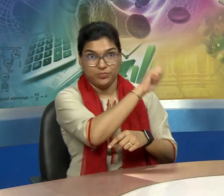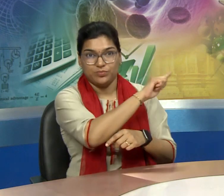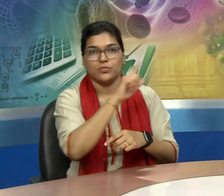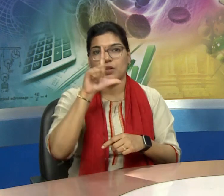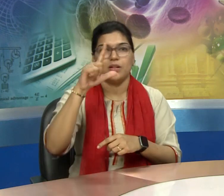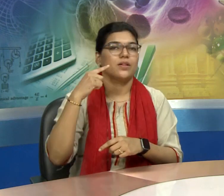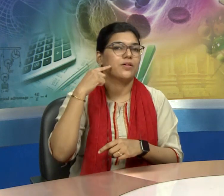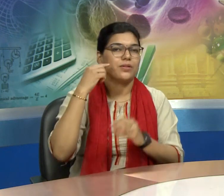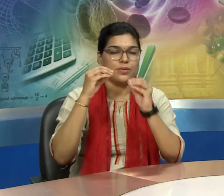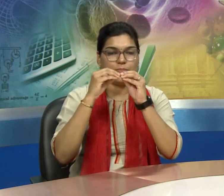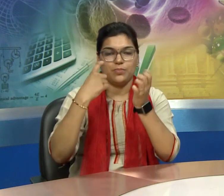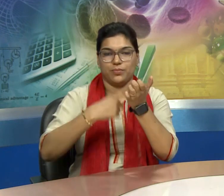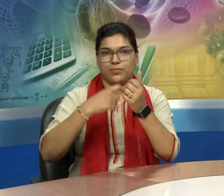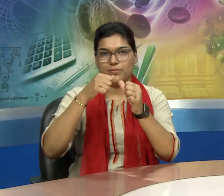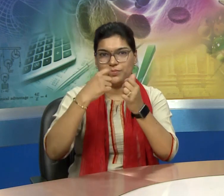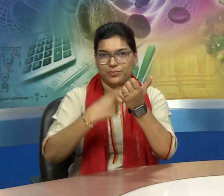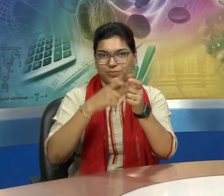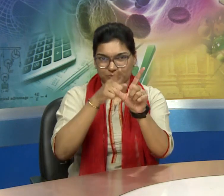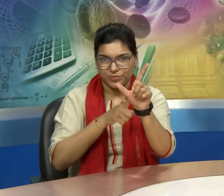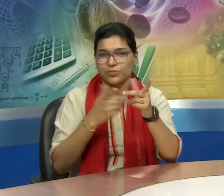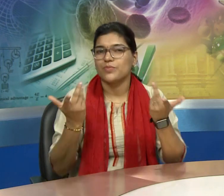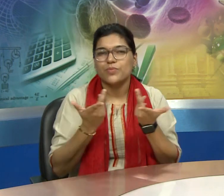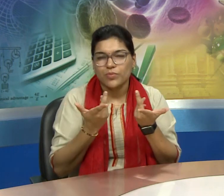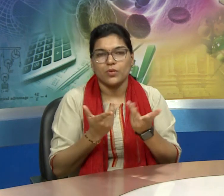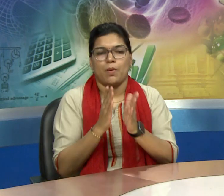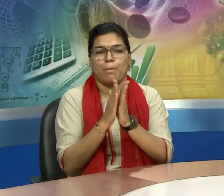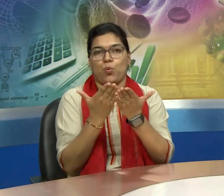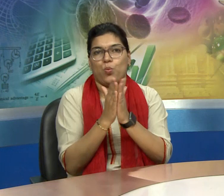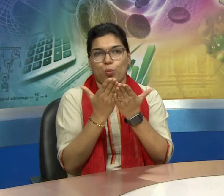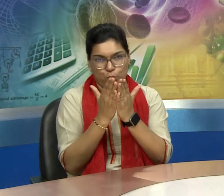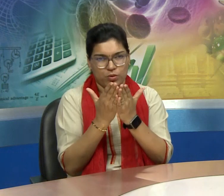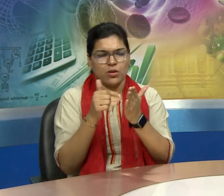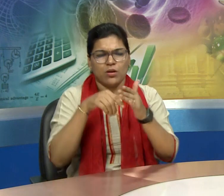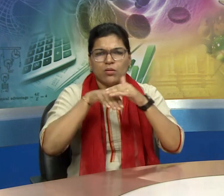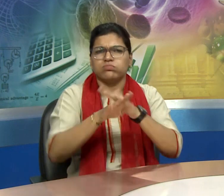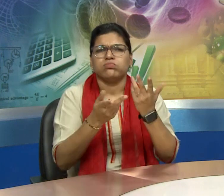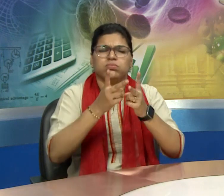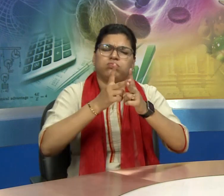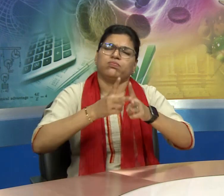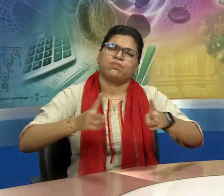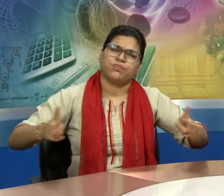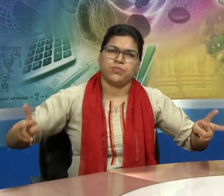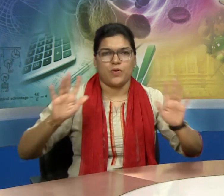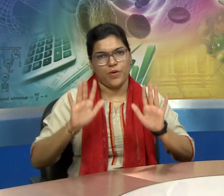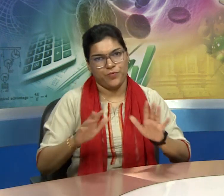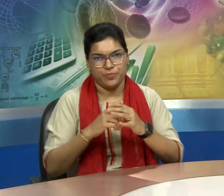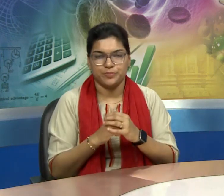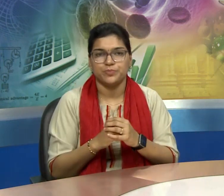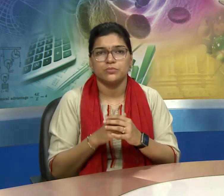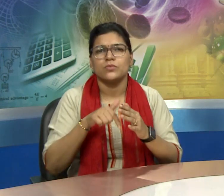There are 2 words written on the screen. The first word is library. Library is a place where we